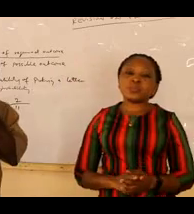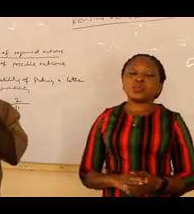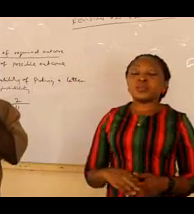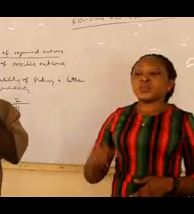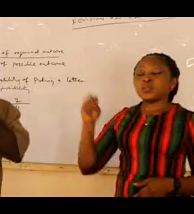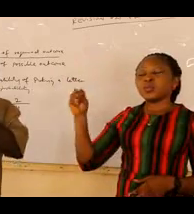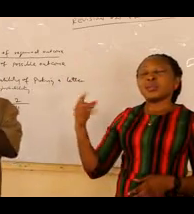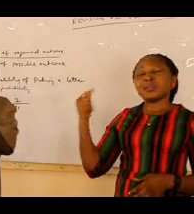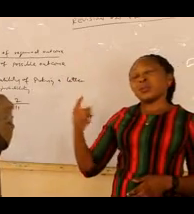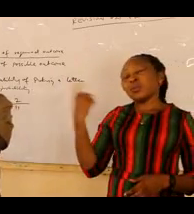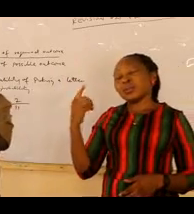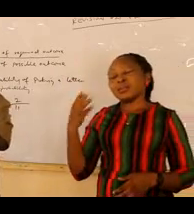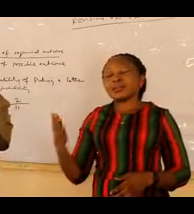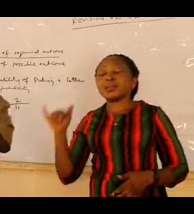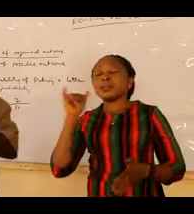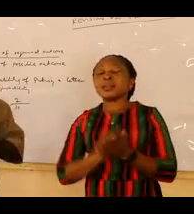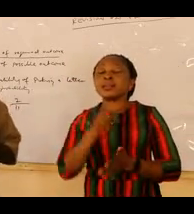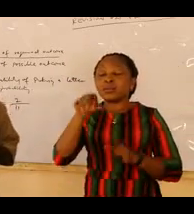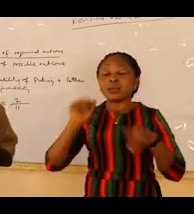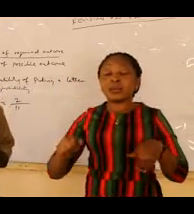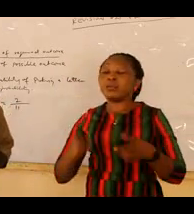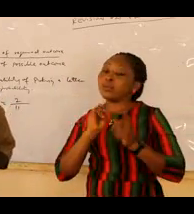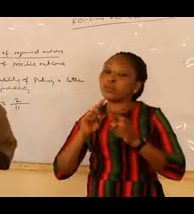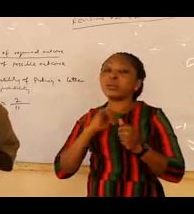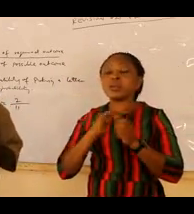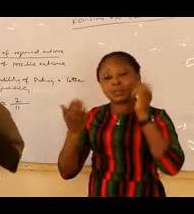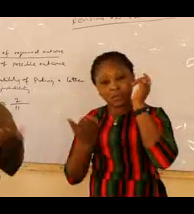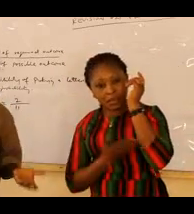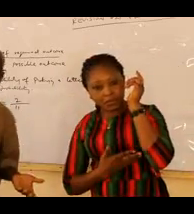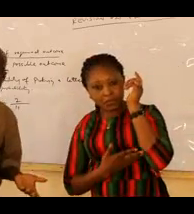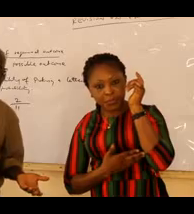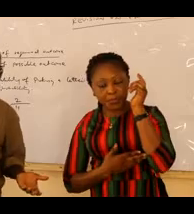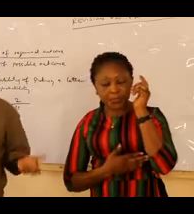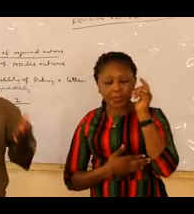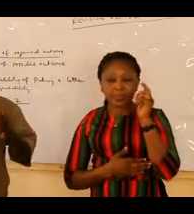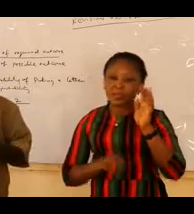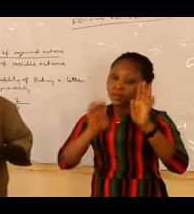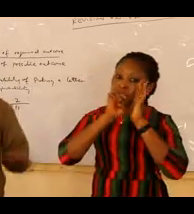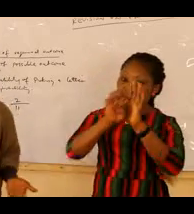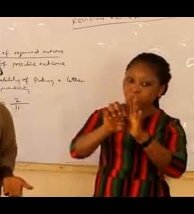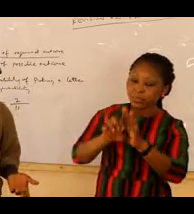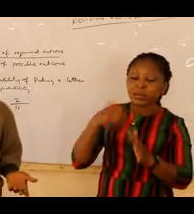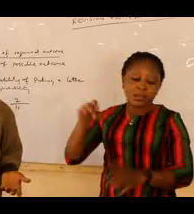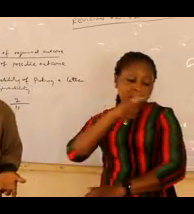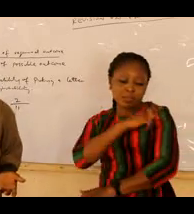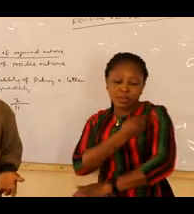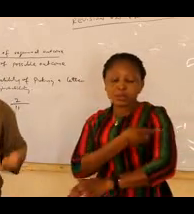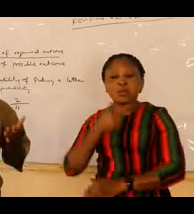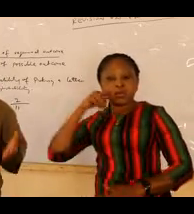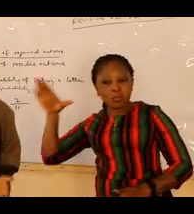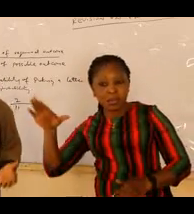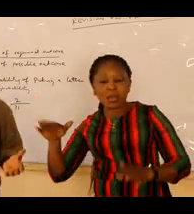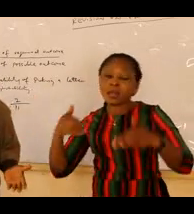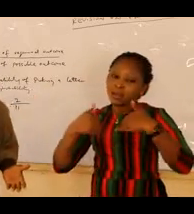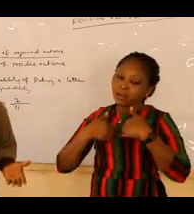half. That a woman that is pregnant will born either a baby boy or a baby girl is half. He